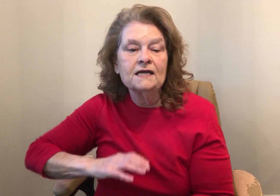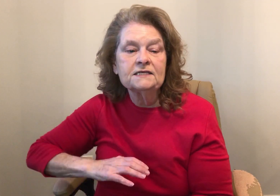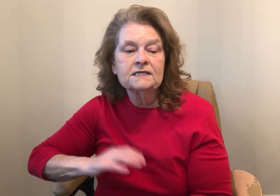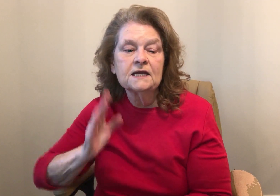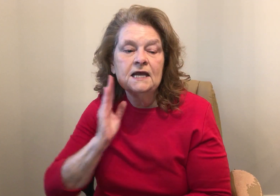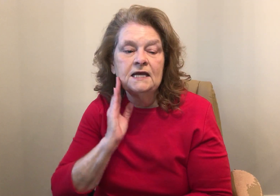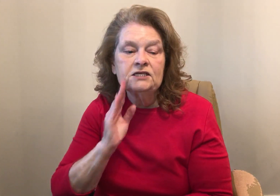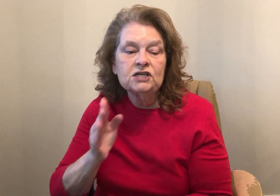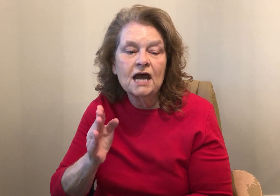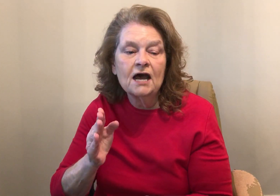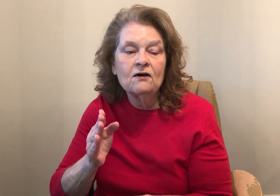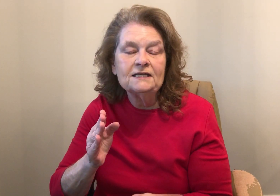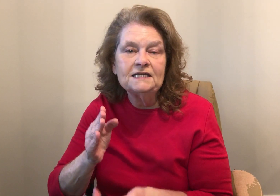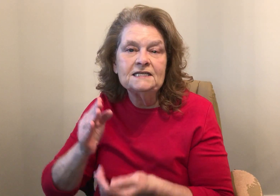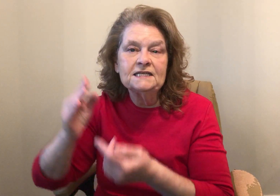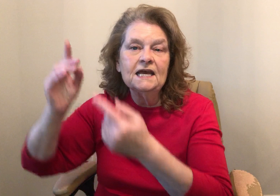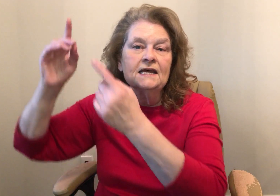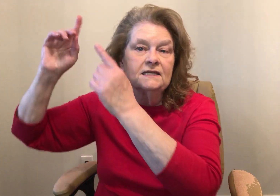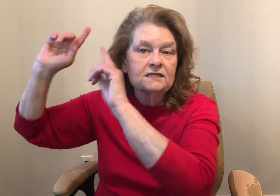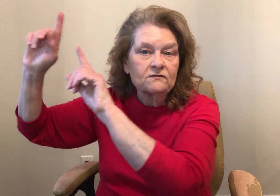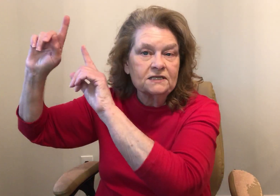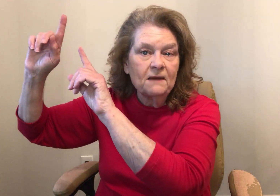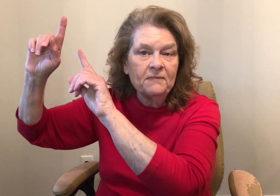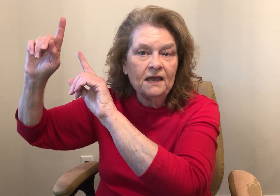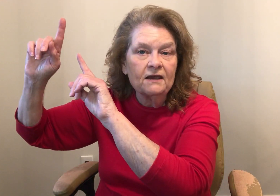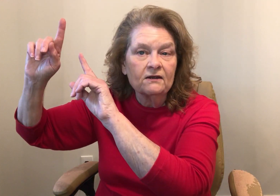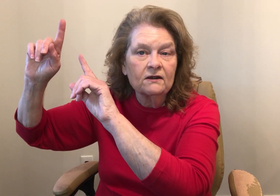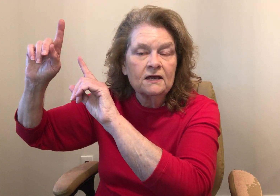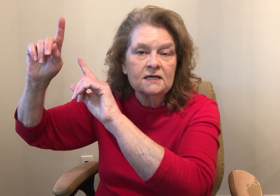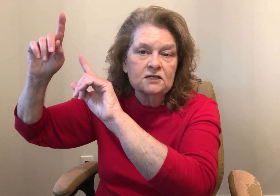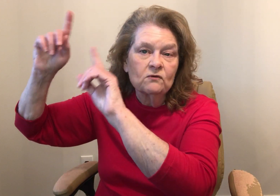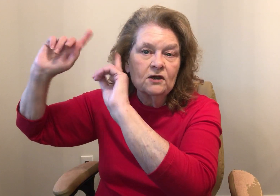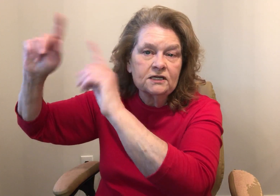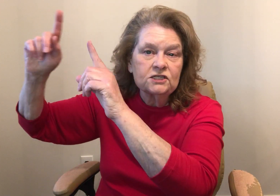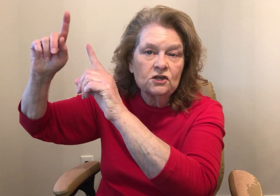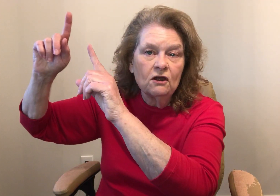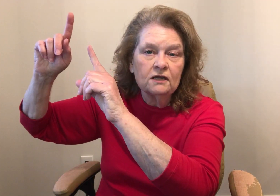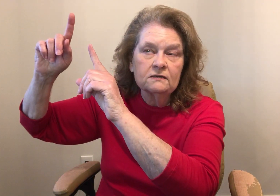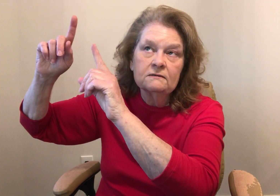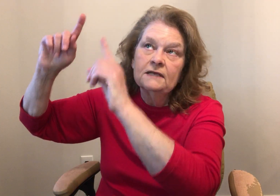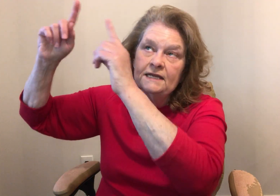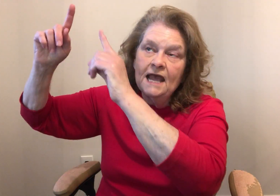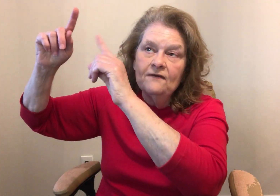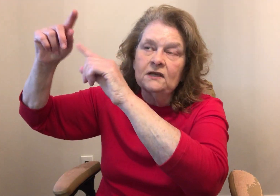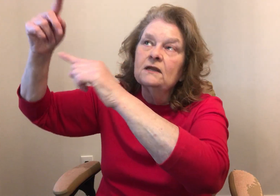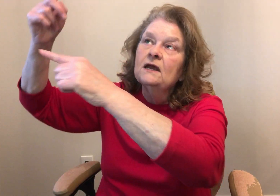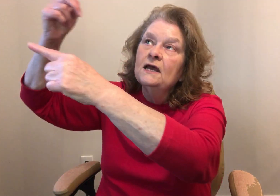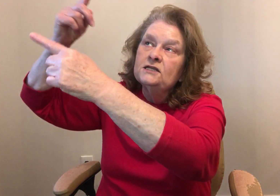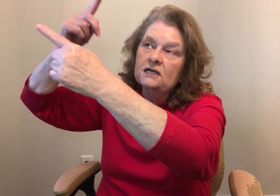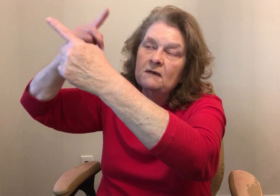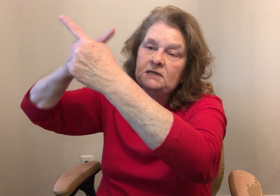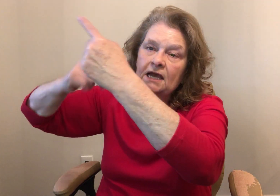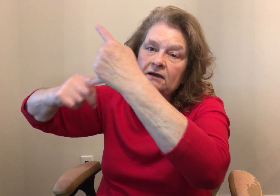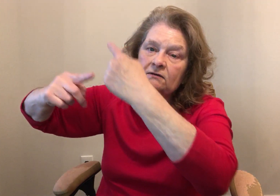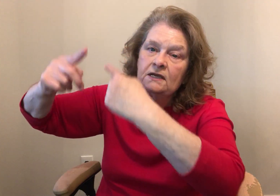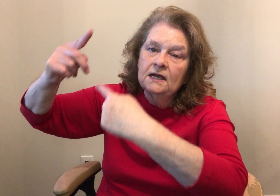Christ shall descend. So he's up there. So we're going to start in heaven to come down.